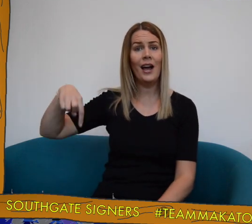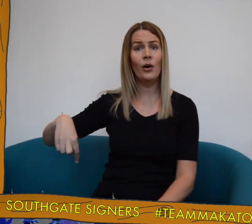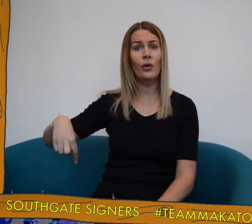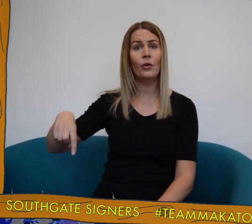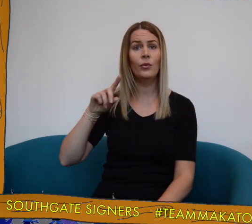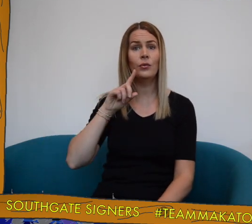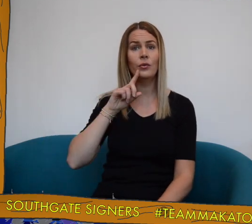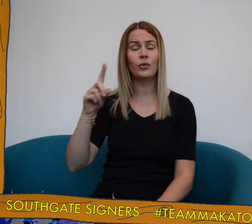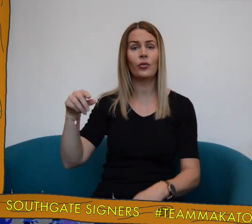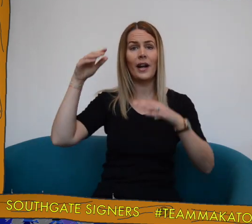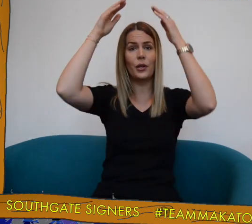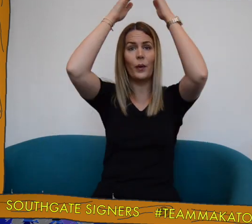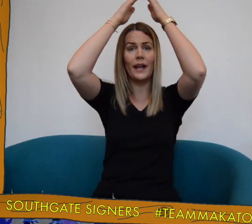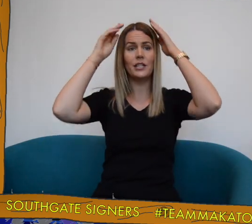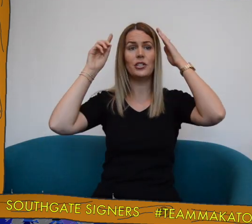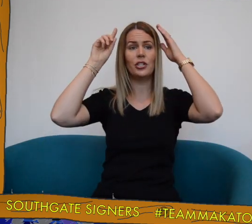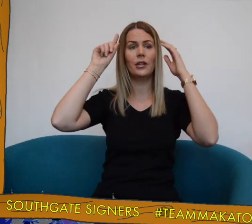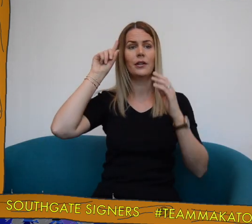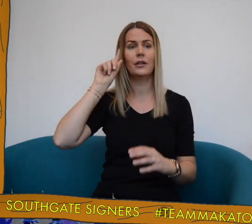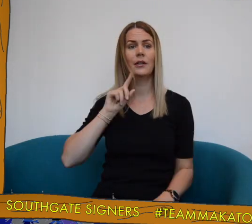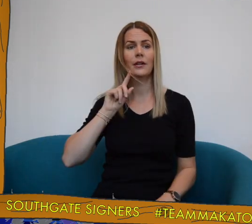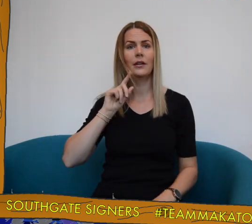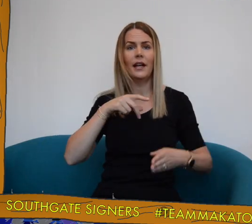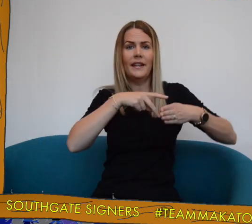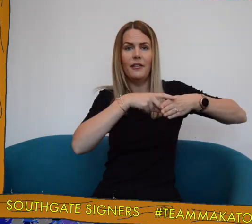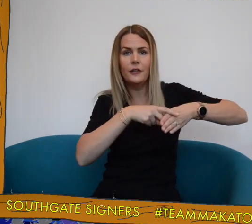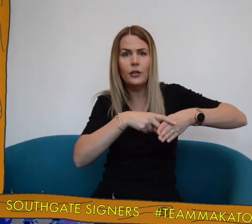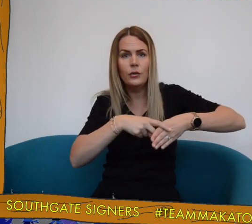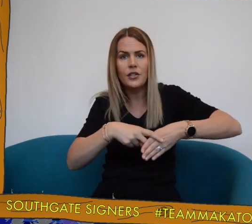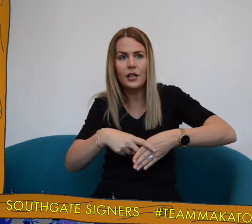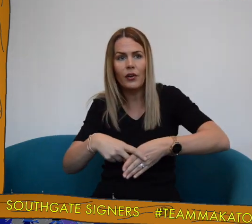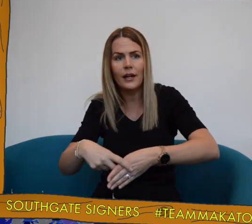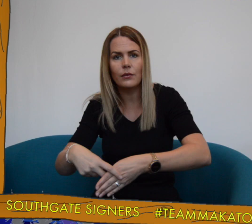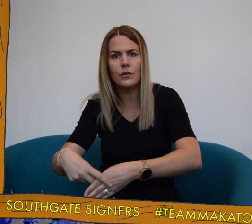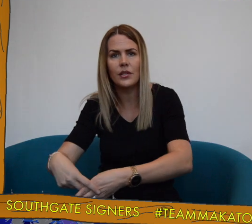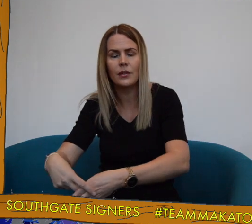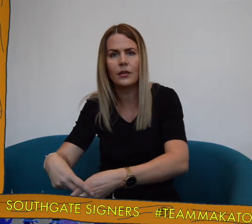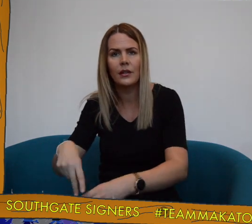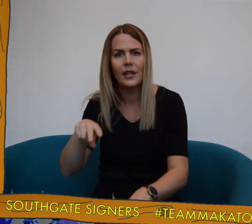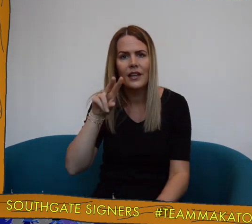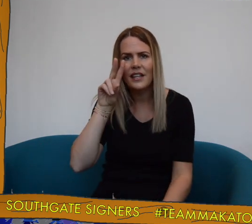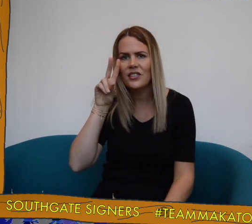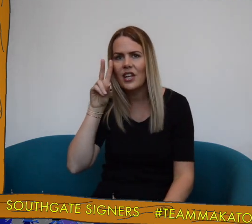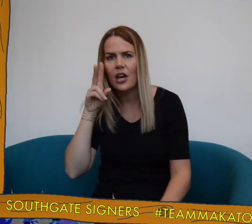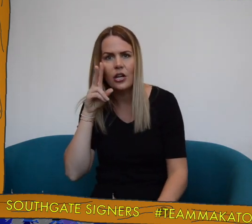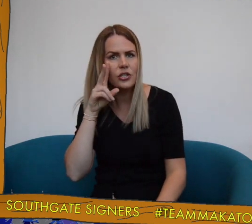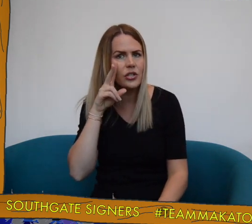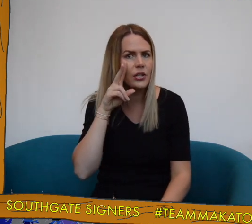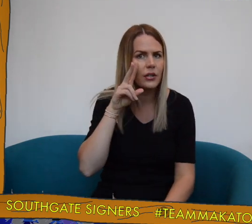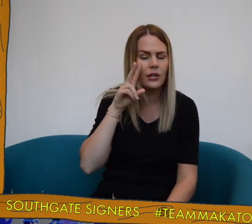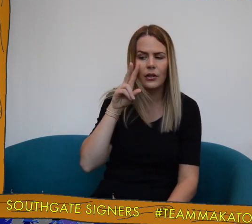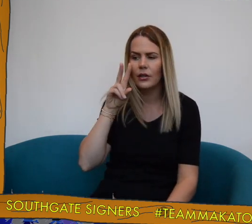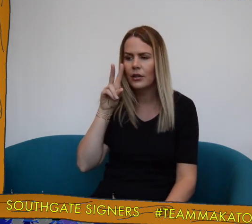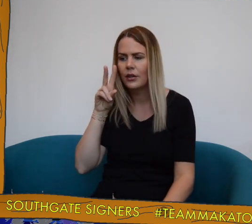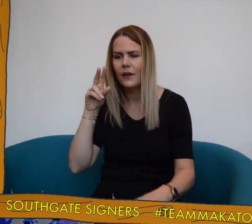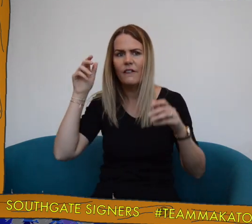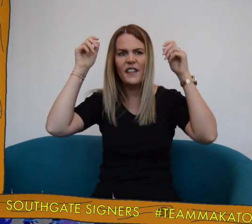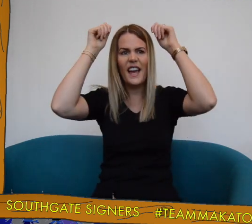Down cried the witch and they flew to the ground. They searched